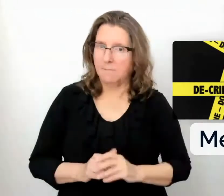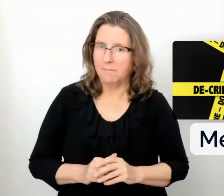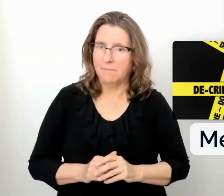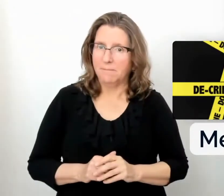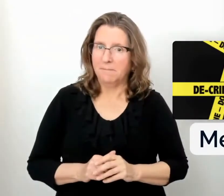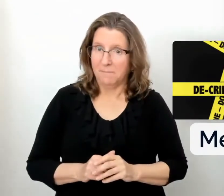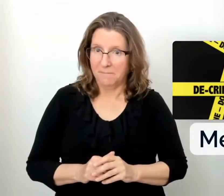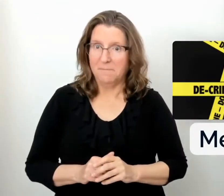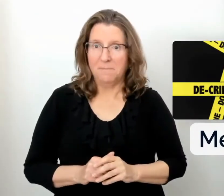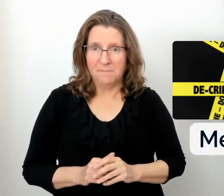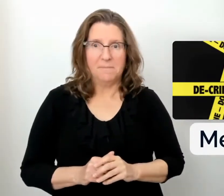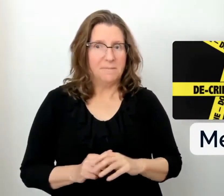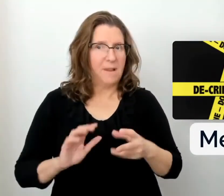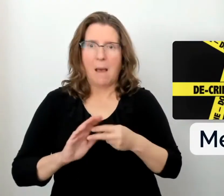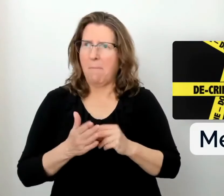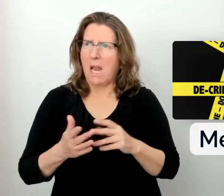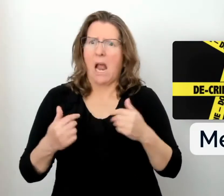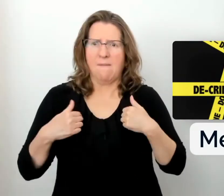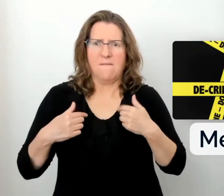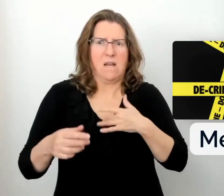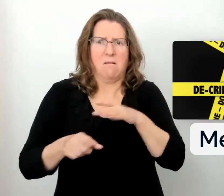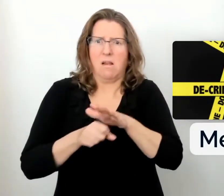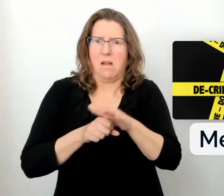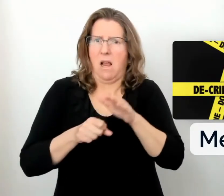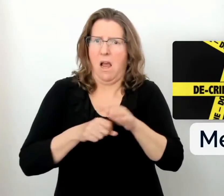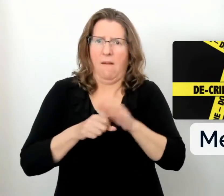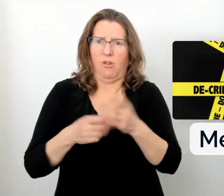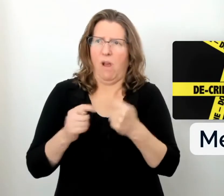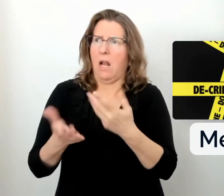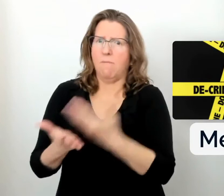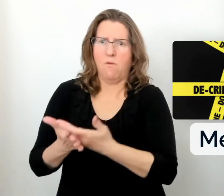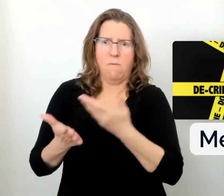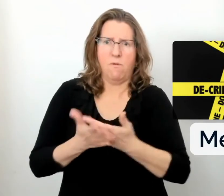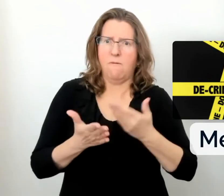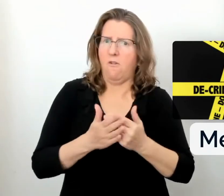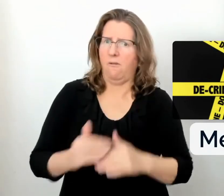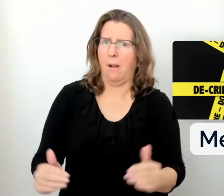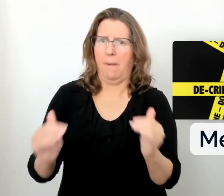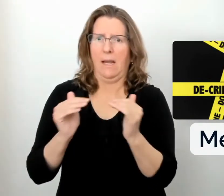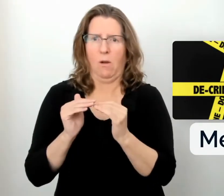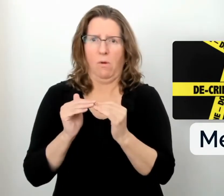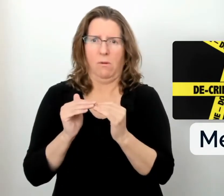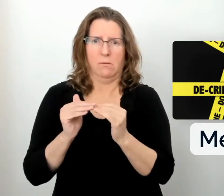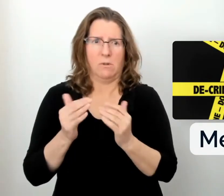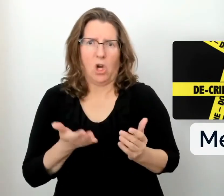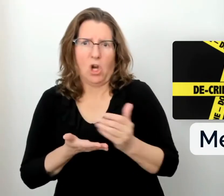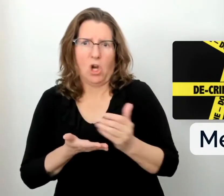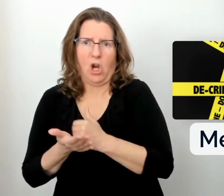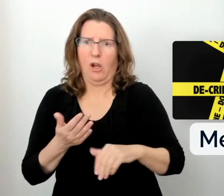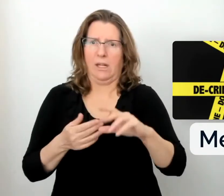change. We are constantly made to feel we must do more in order to prove our worthiness, whether